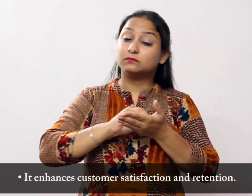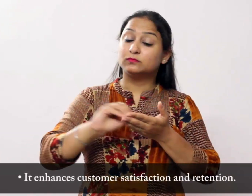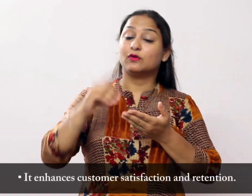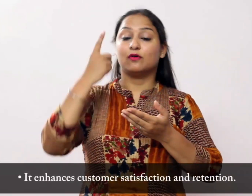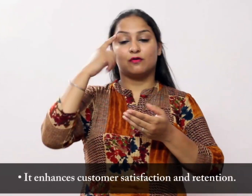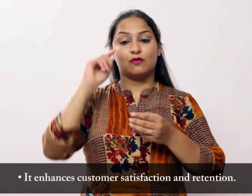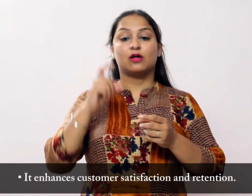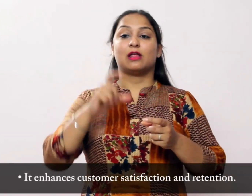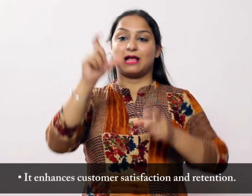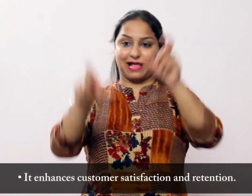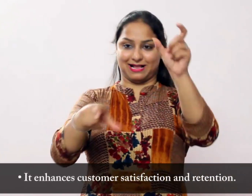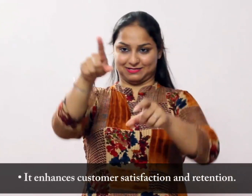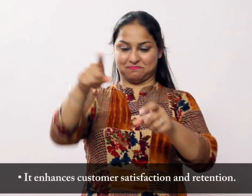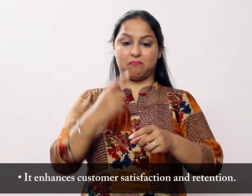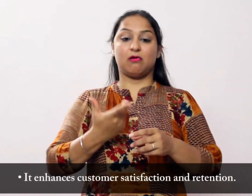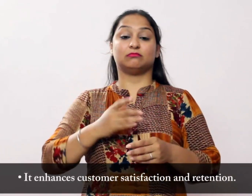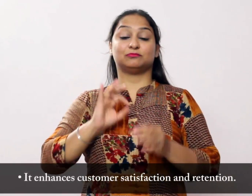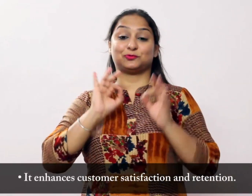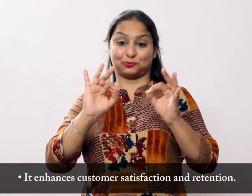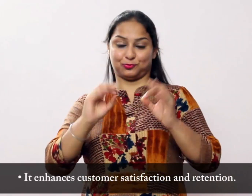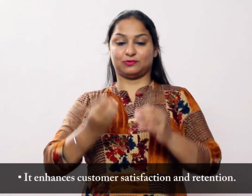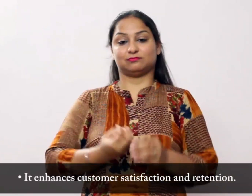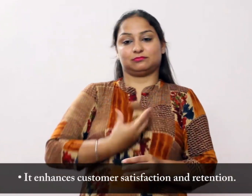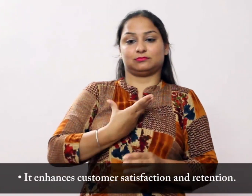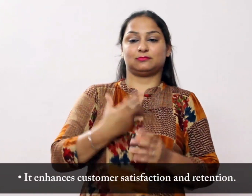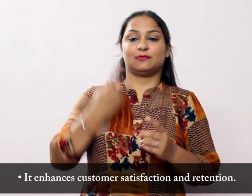It enhances customer satisfaction and retention.